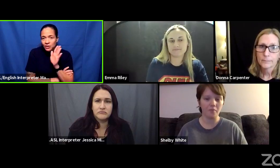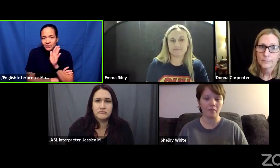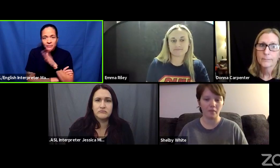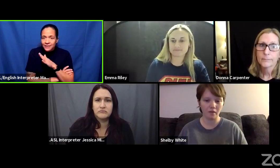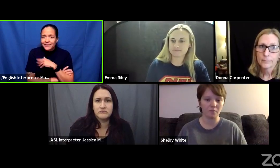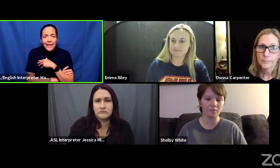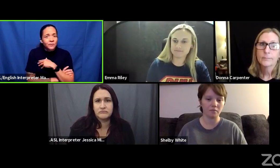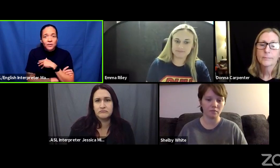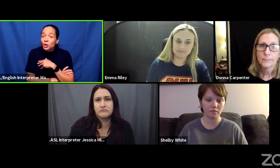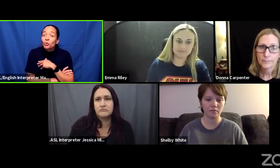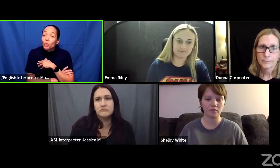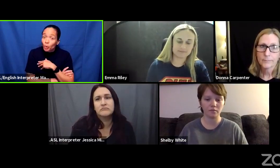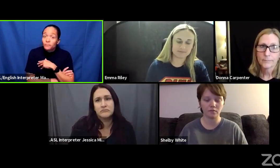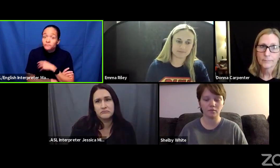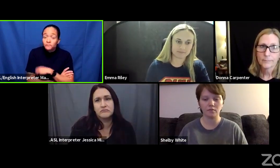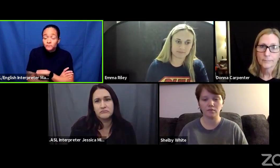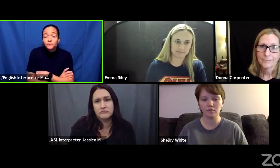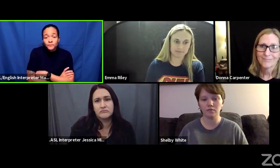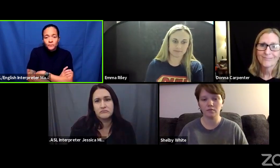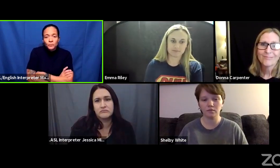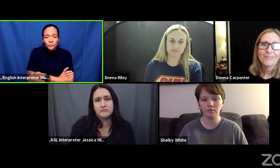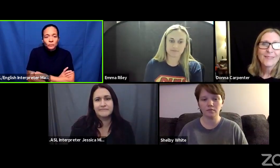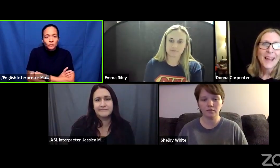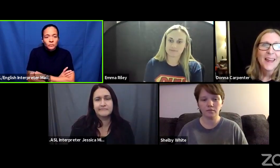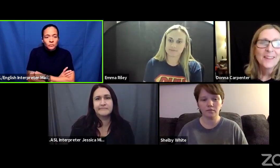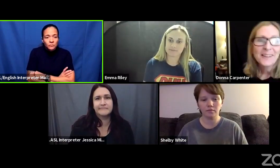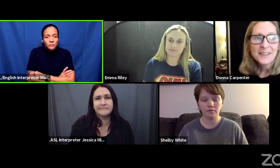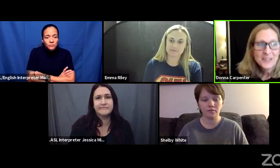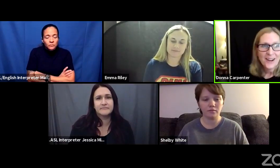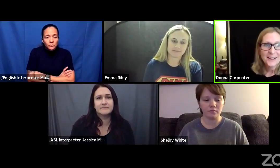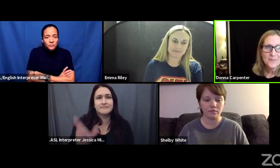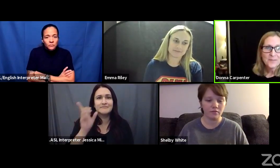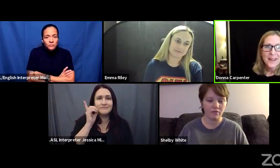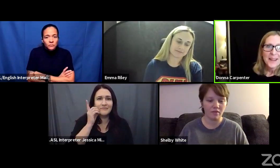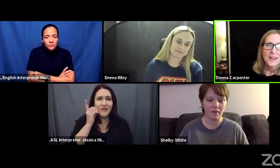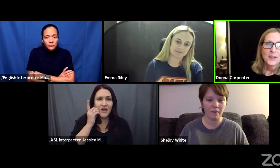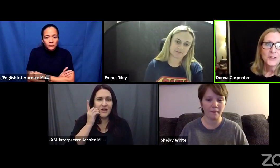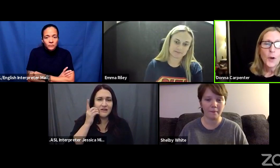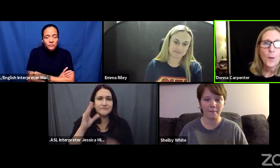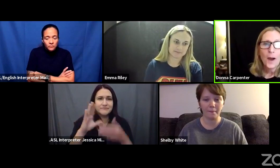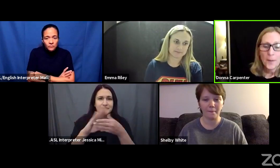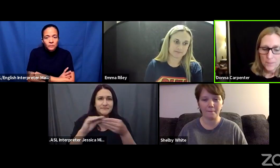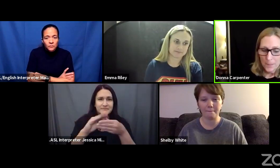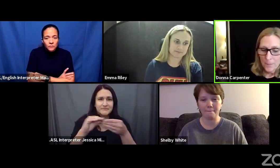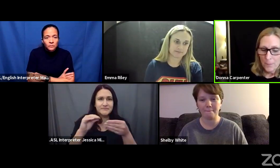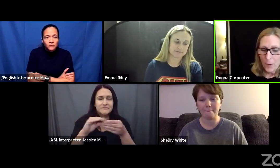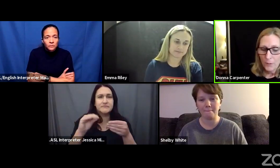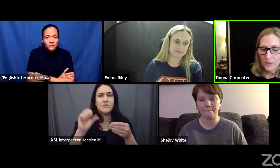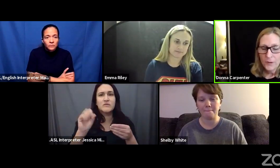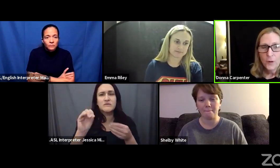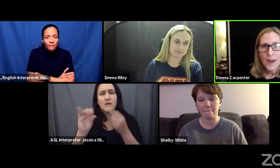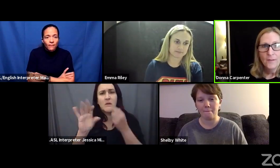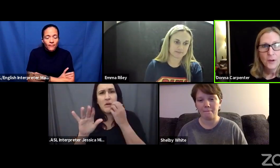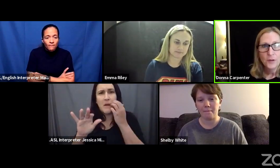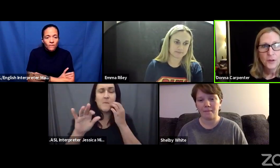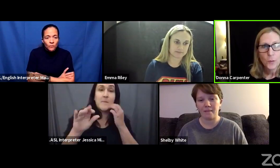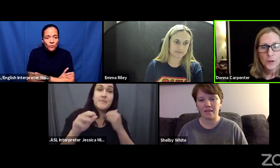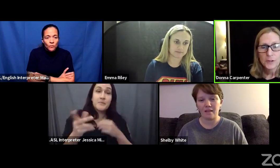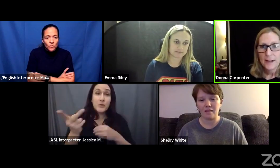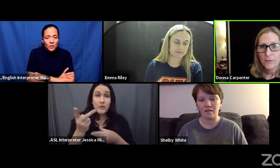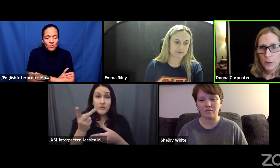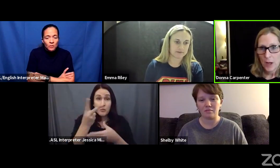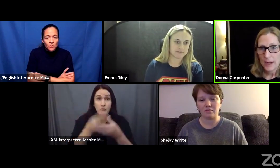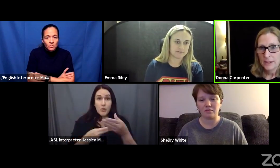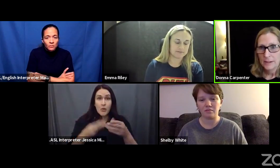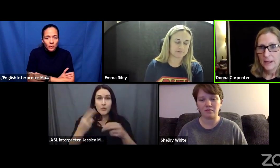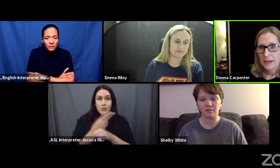my vision since I was a little girl. This is Donna. So both of you have used the